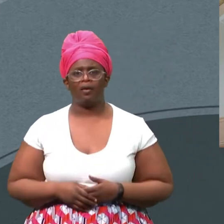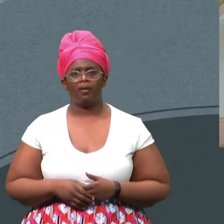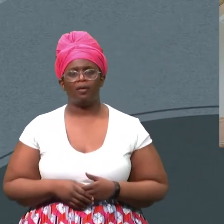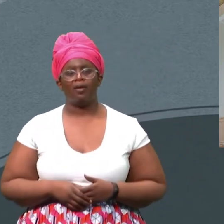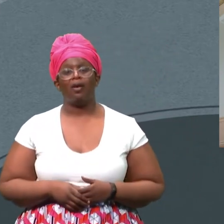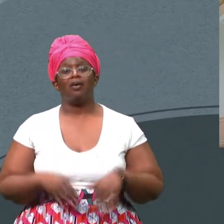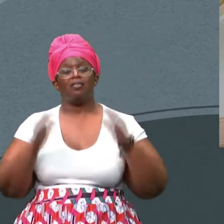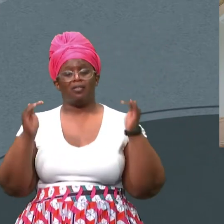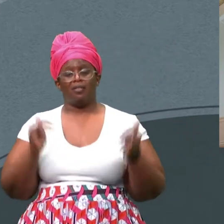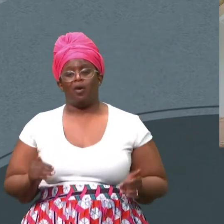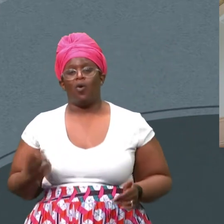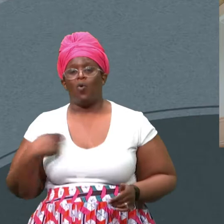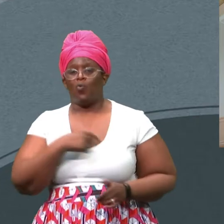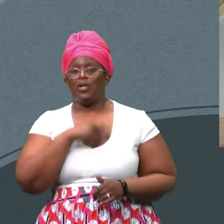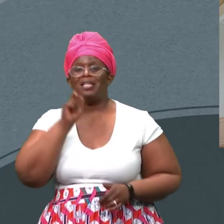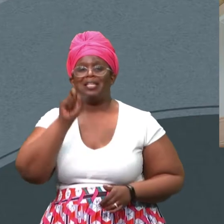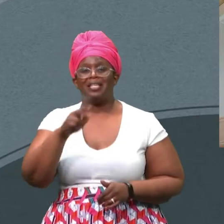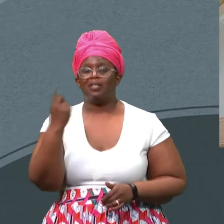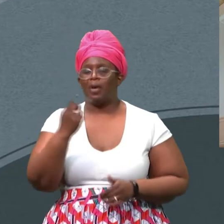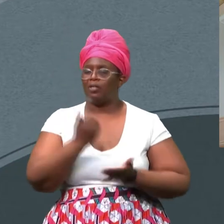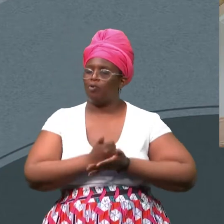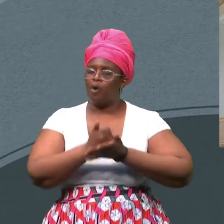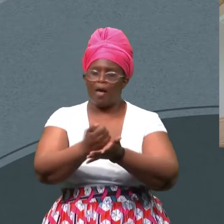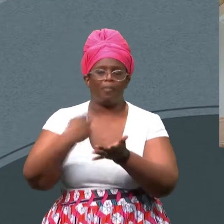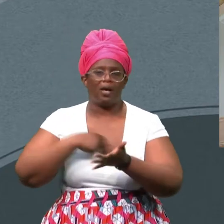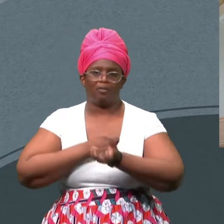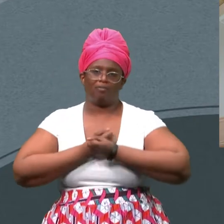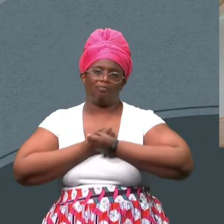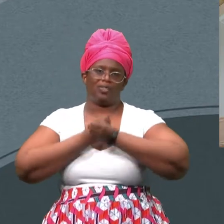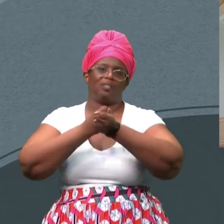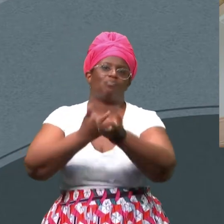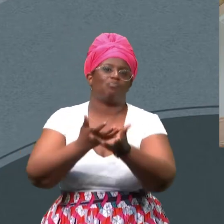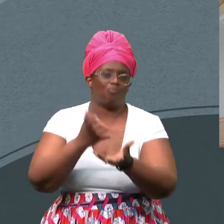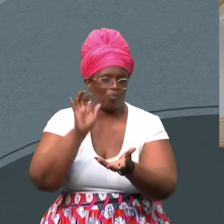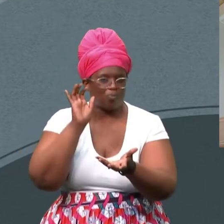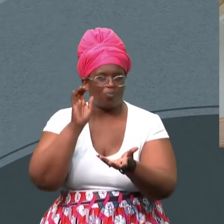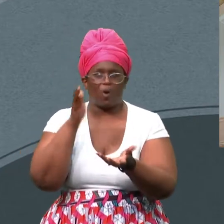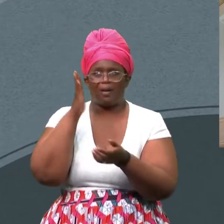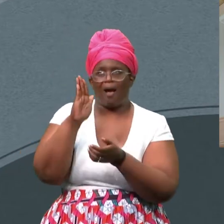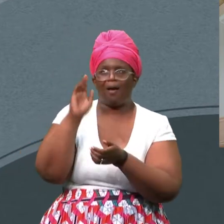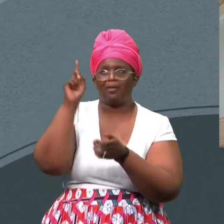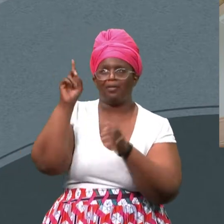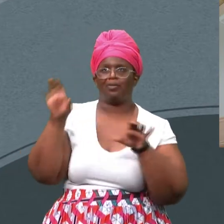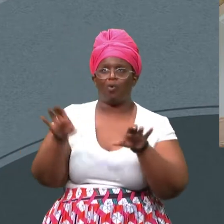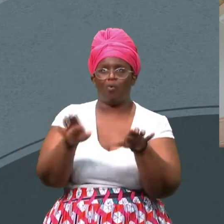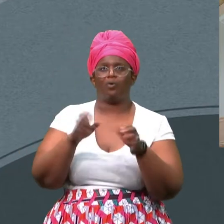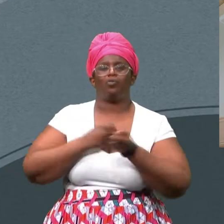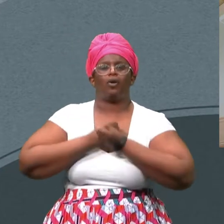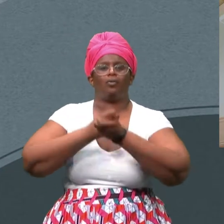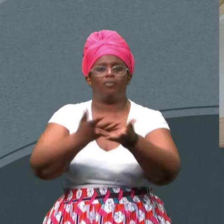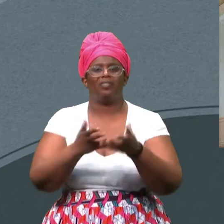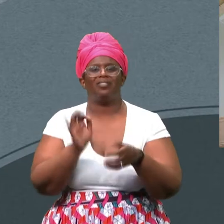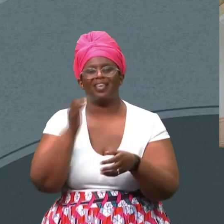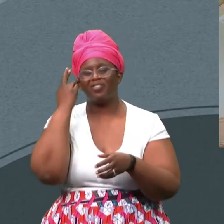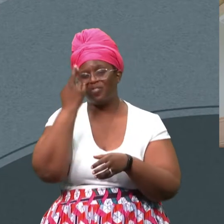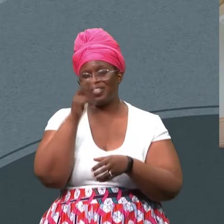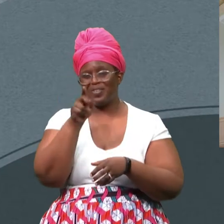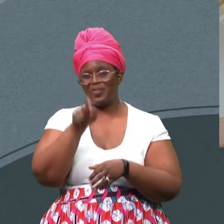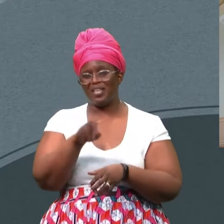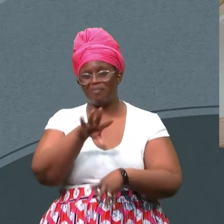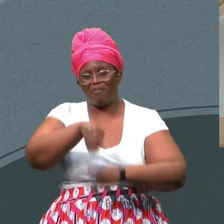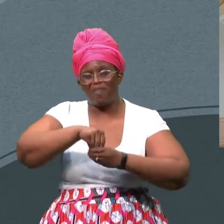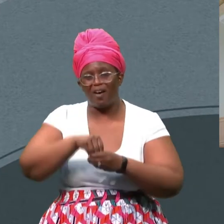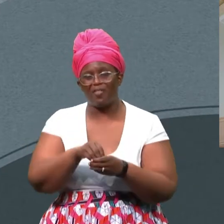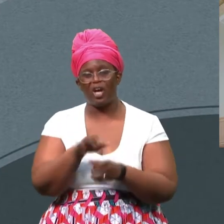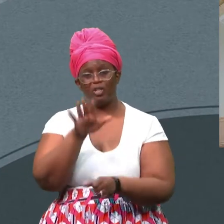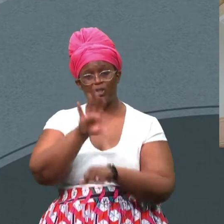Someone that can help me get it out. Someone that can help me birth it. That's why you have to go to a local church. Because when you join